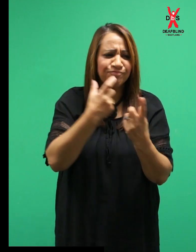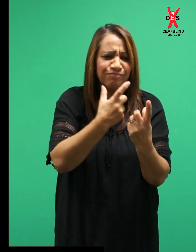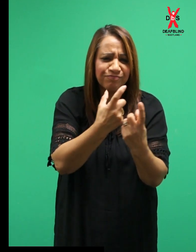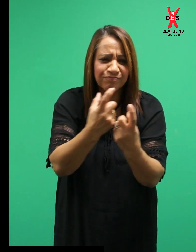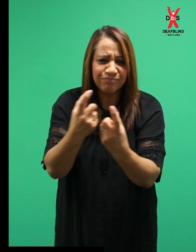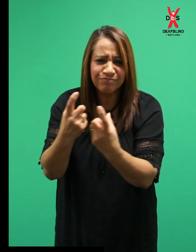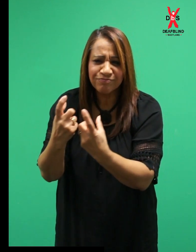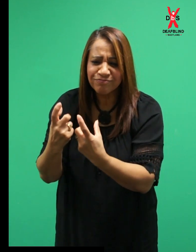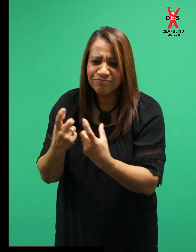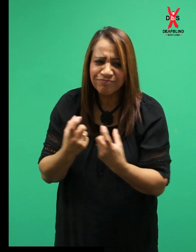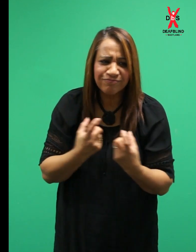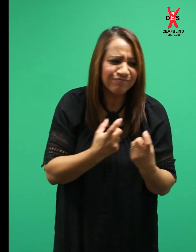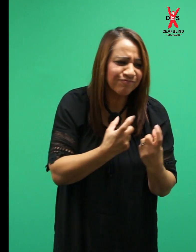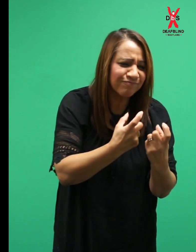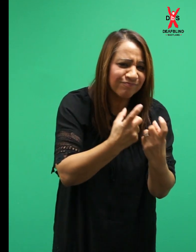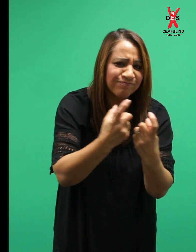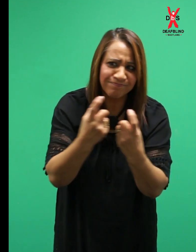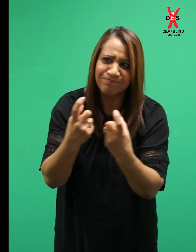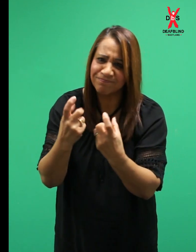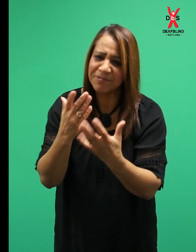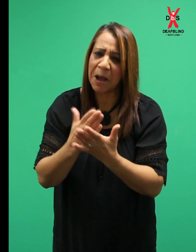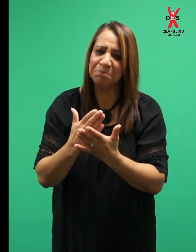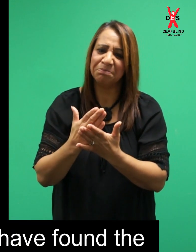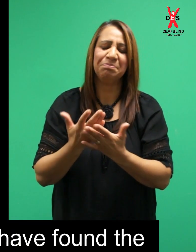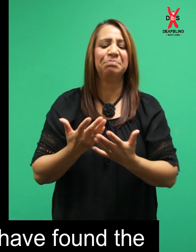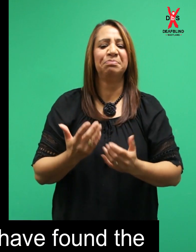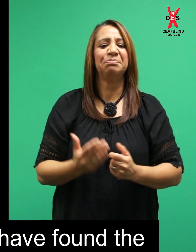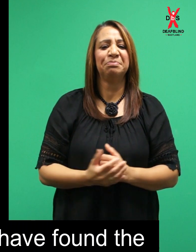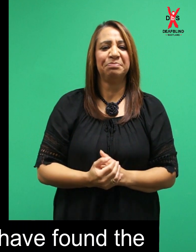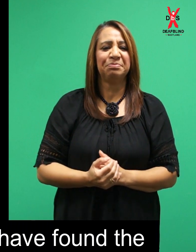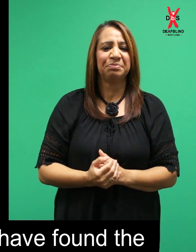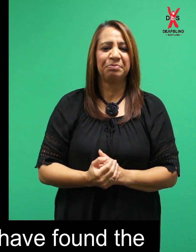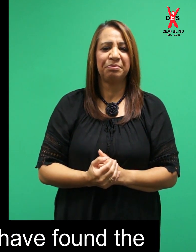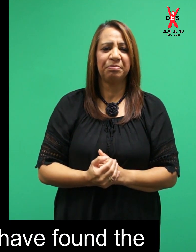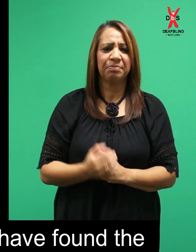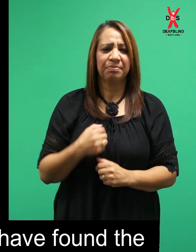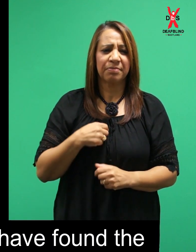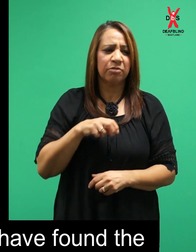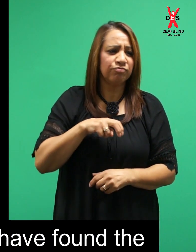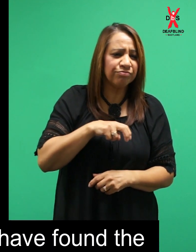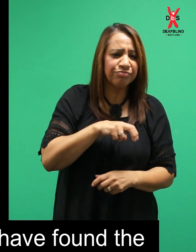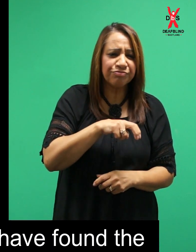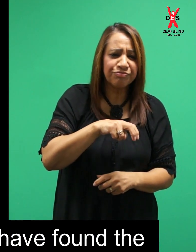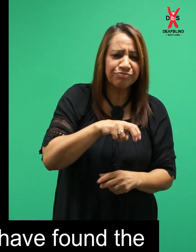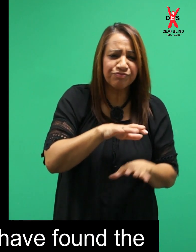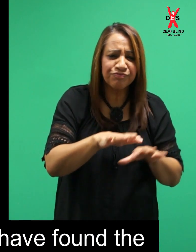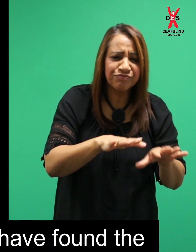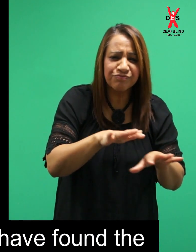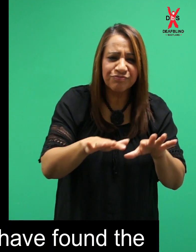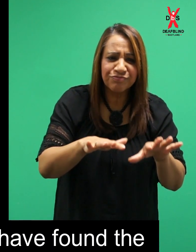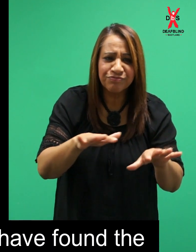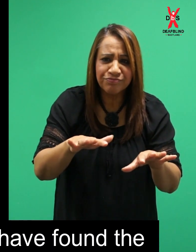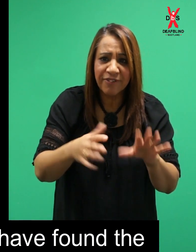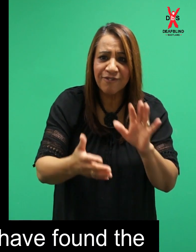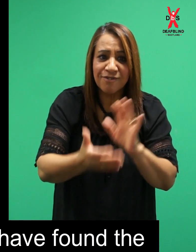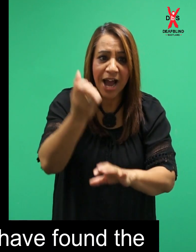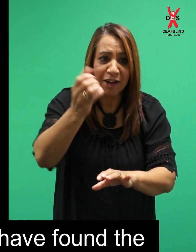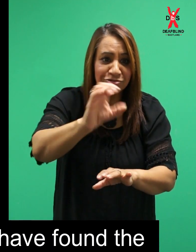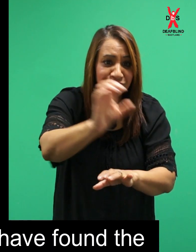is a voice of discovery for me and on the way I've already found